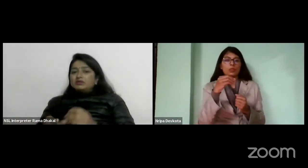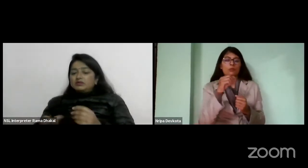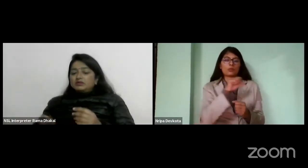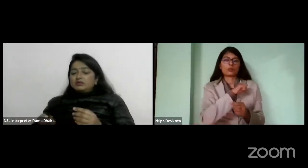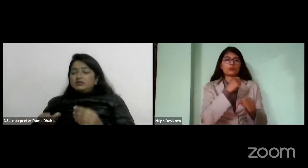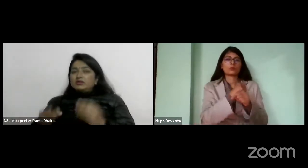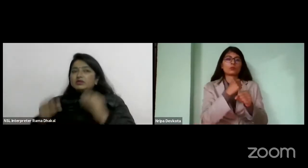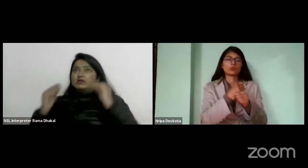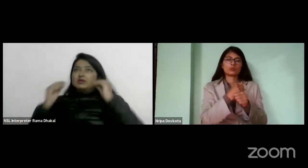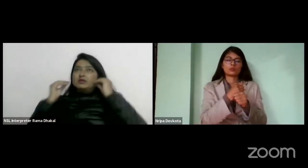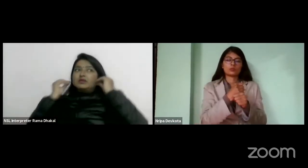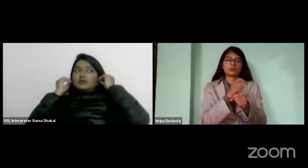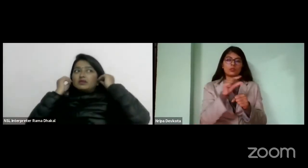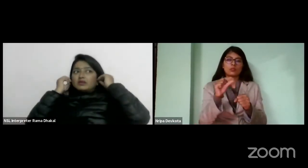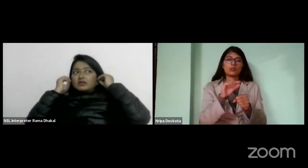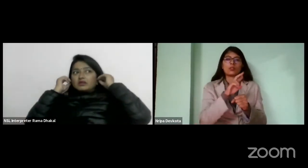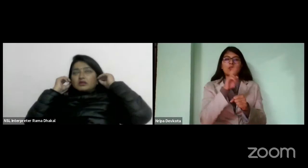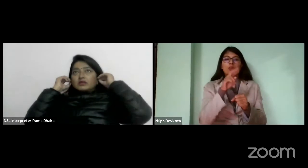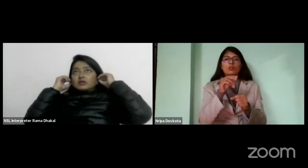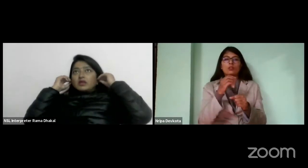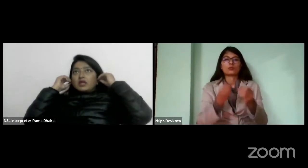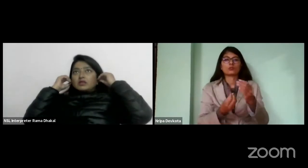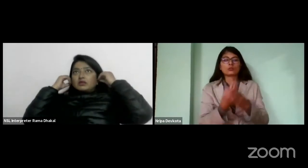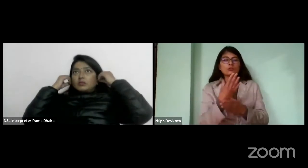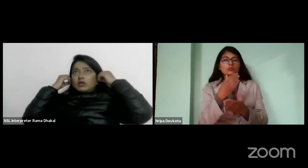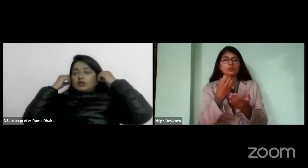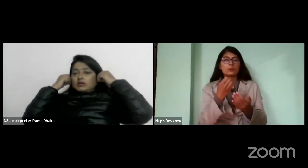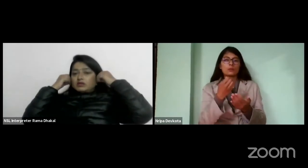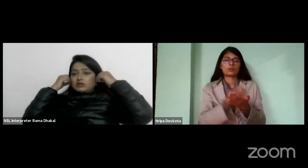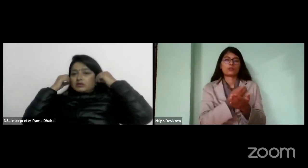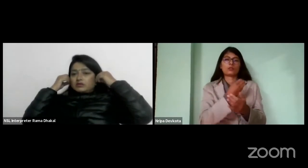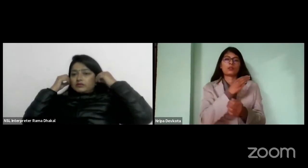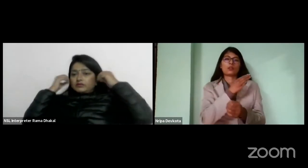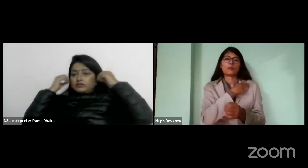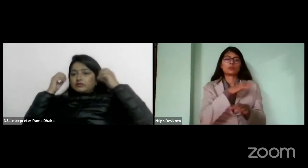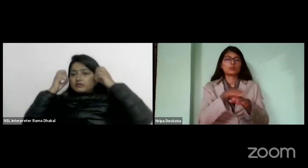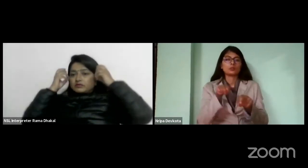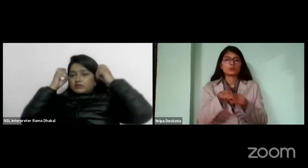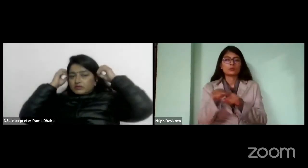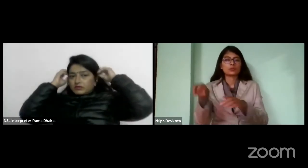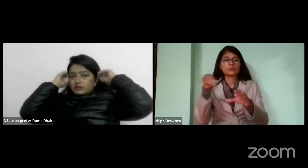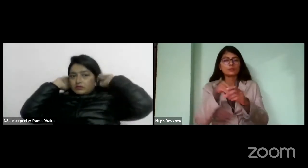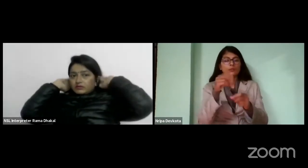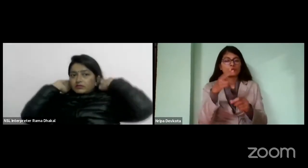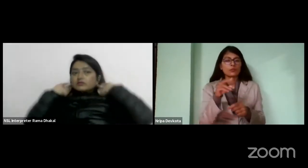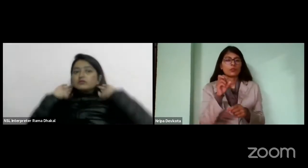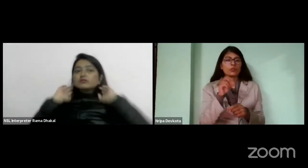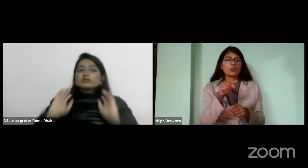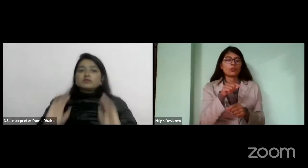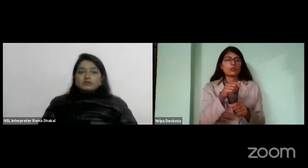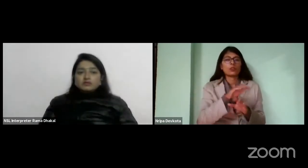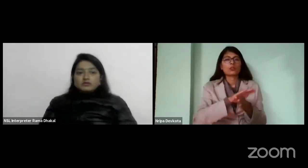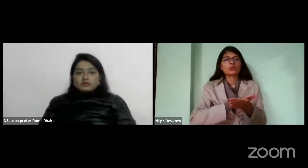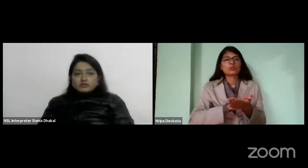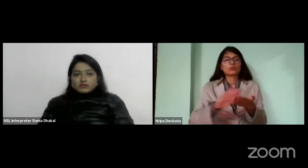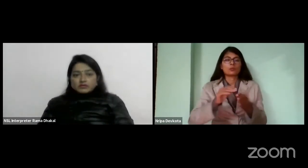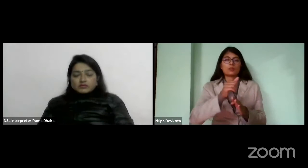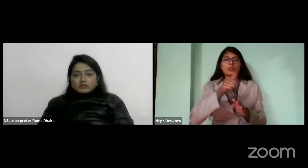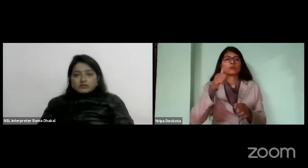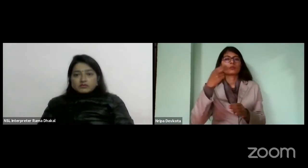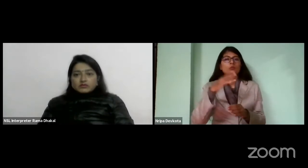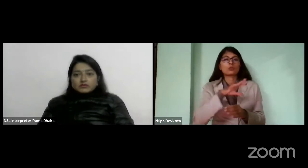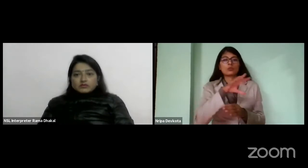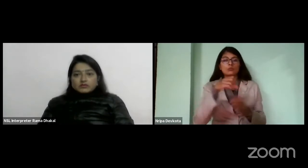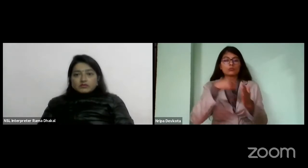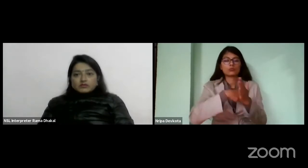also organizers of sex workers, et cetera, about their position. I think it was very clear that a lot of effort